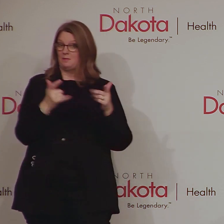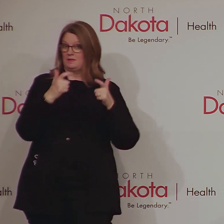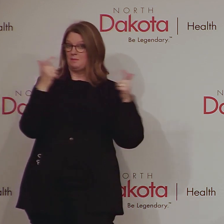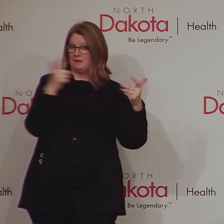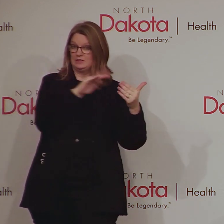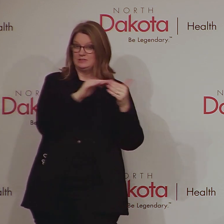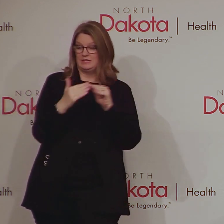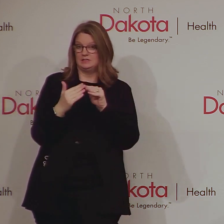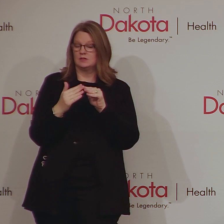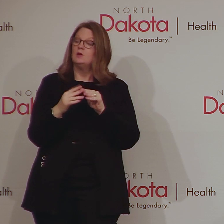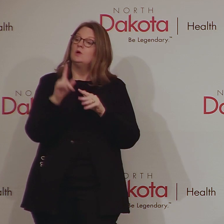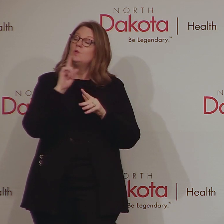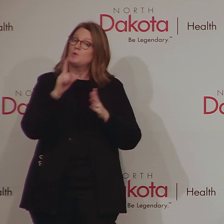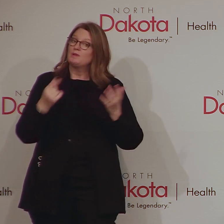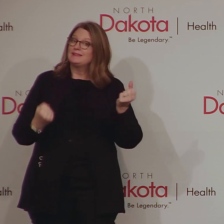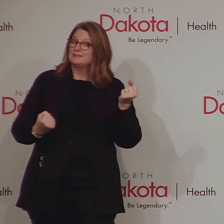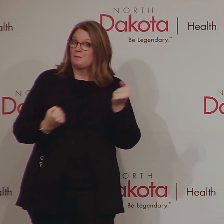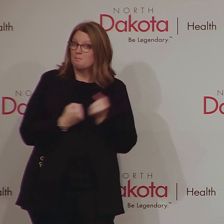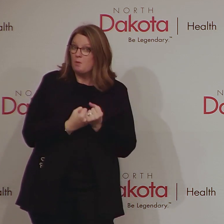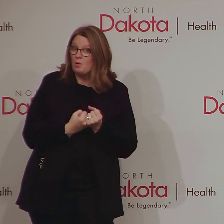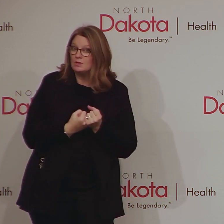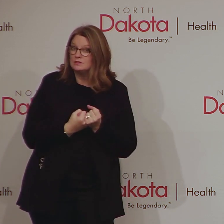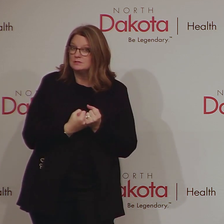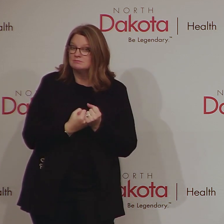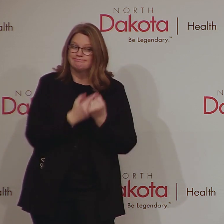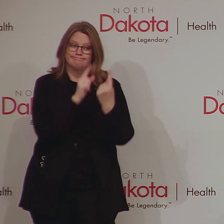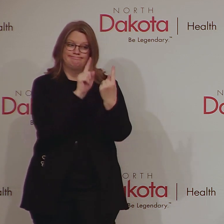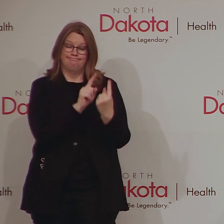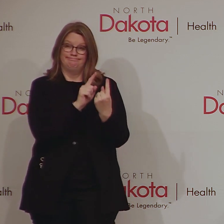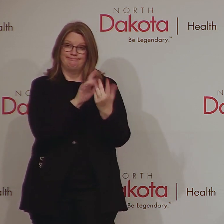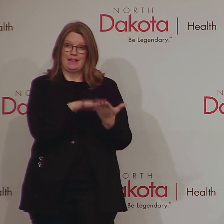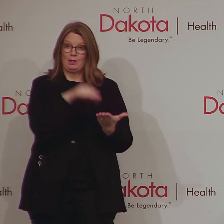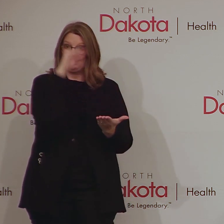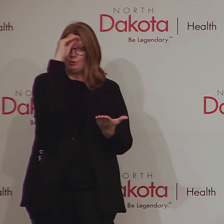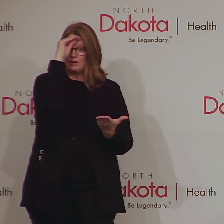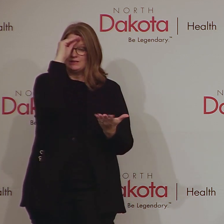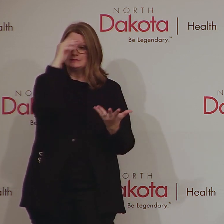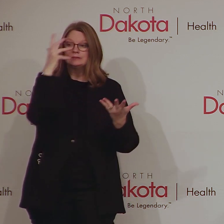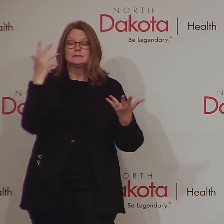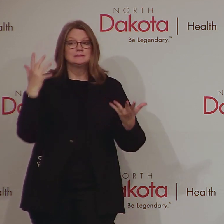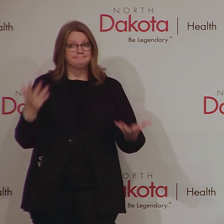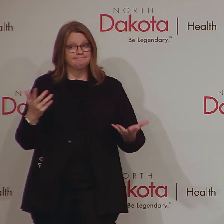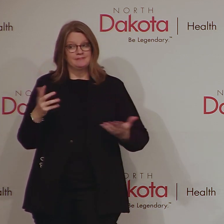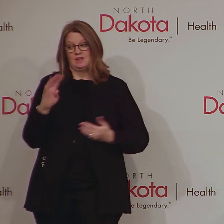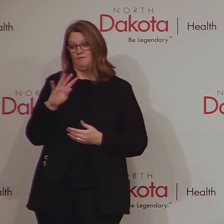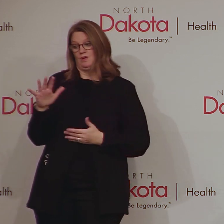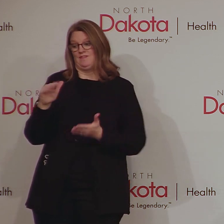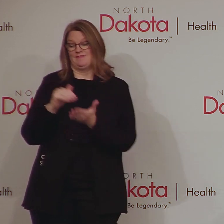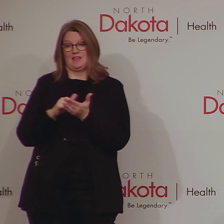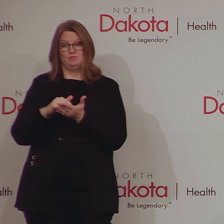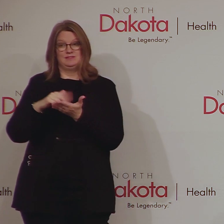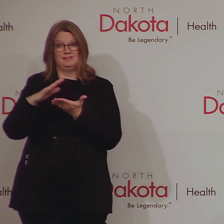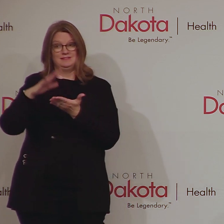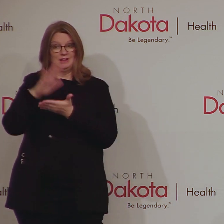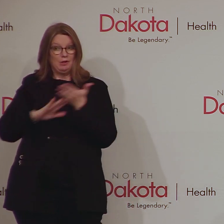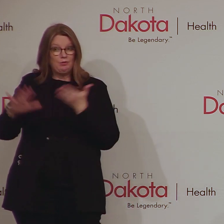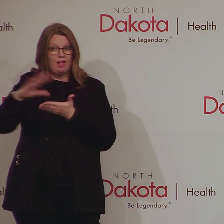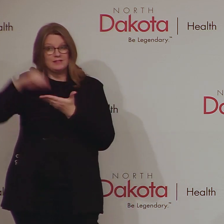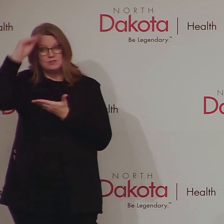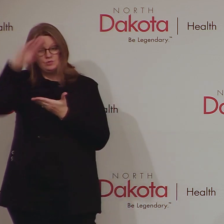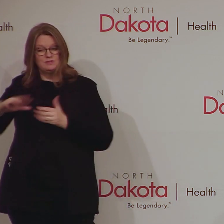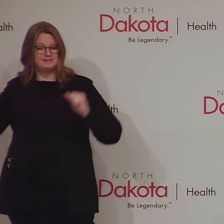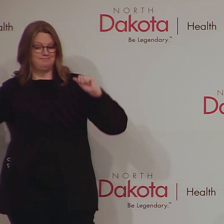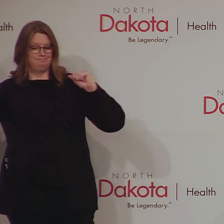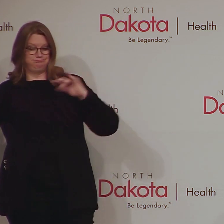strongly support in-person learning, but while we have more college students, 45,000 of them back in our state,